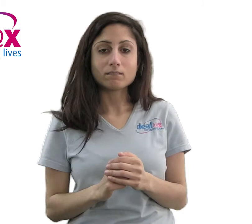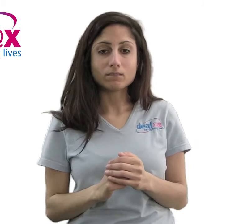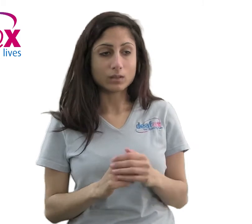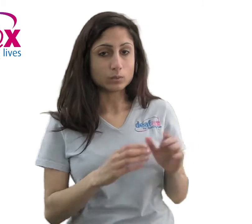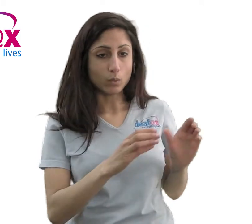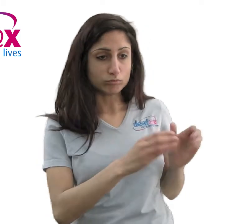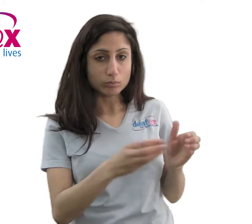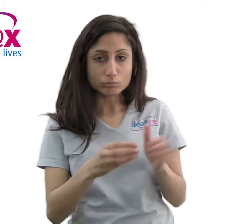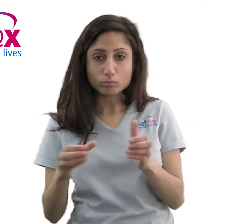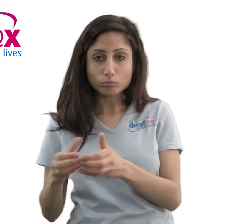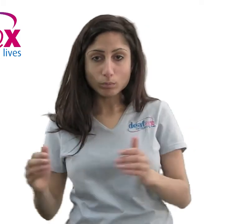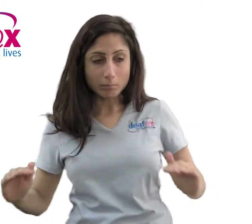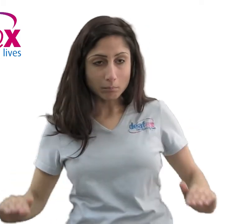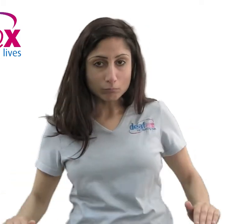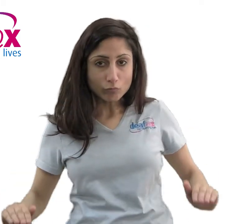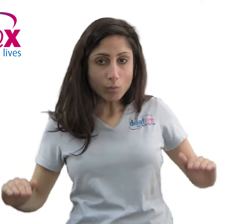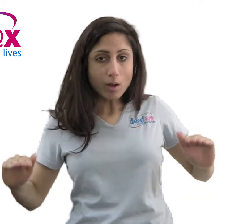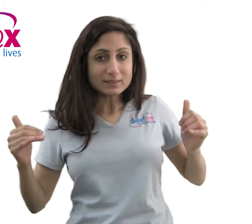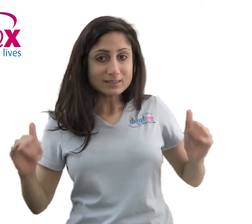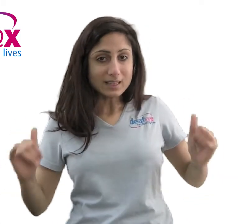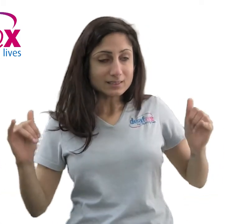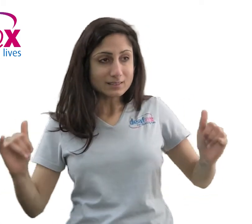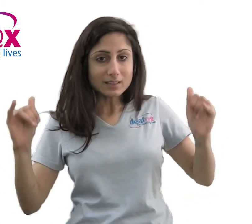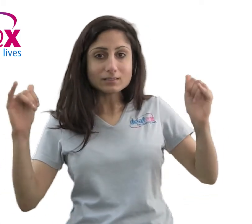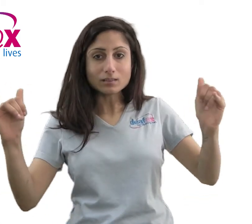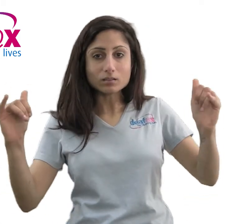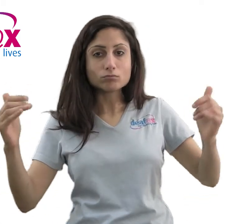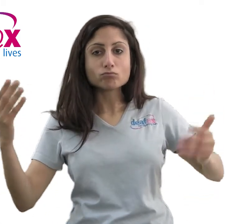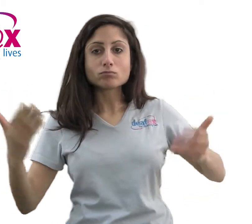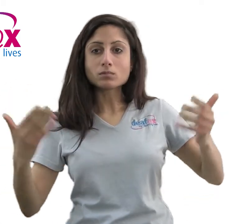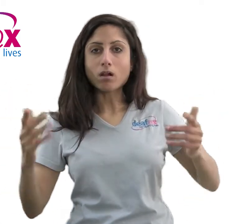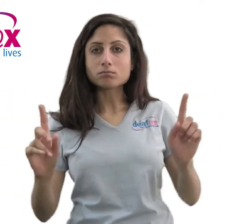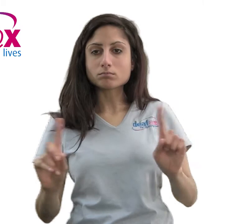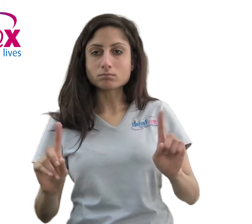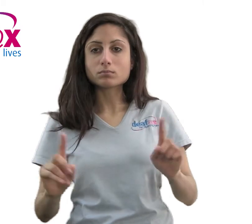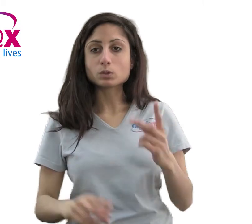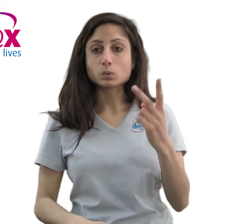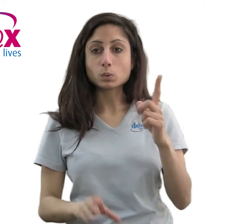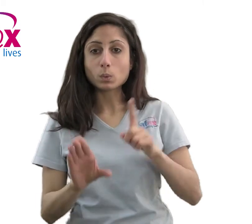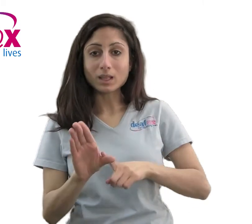The study is relatively small, but the findings seem to be supported by anecdotal evidence from parents.